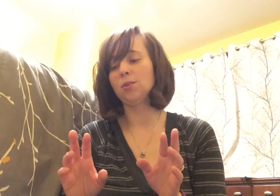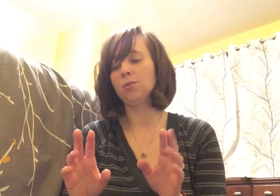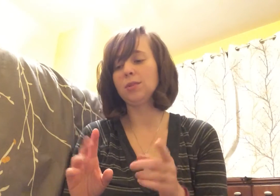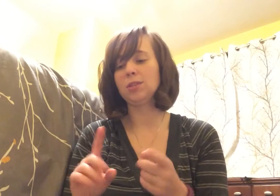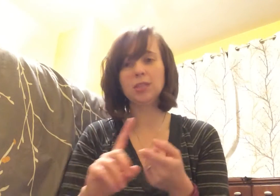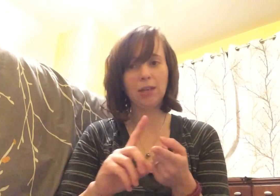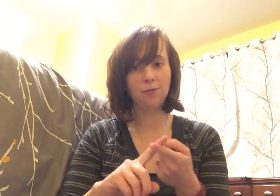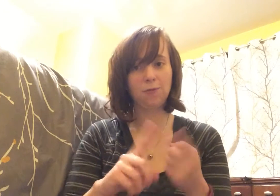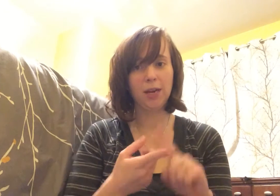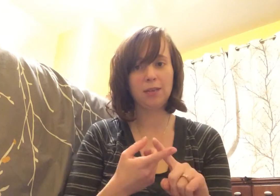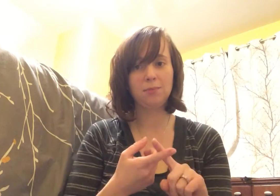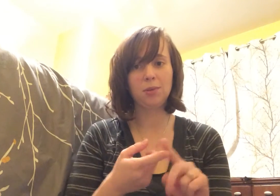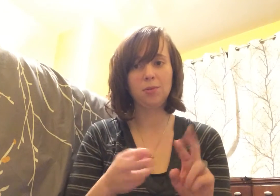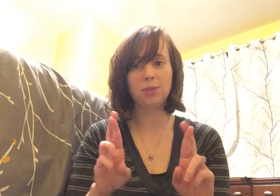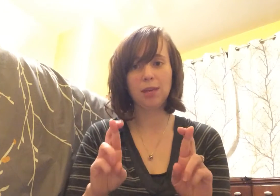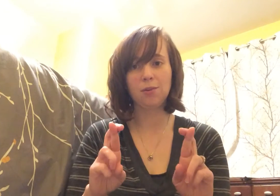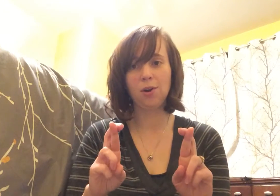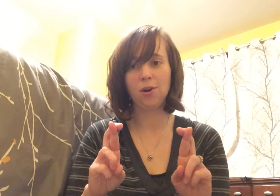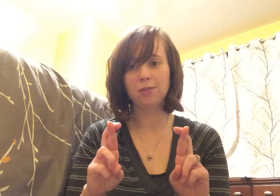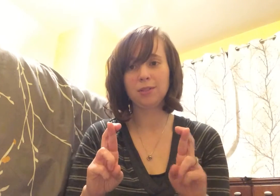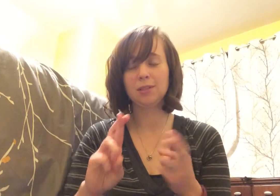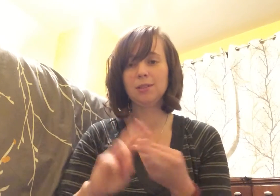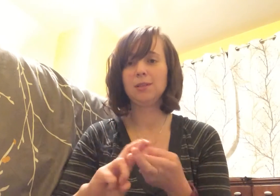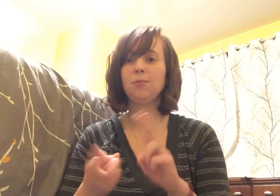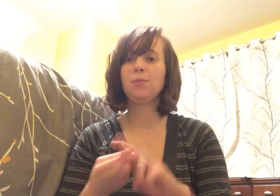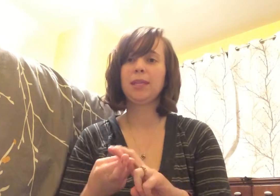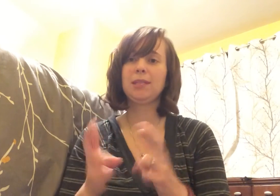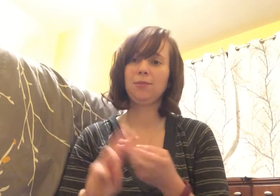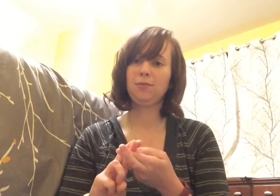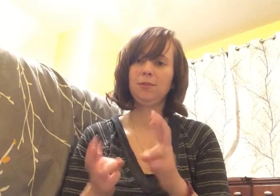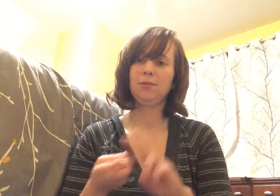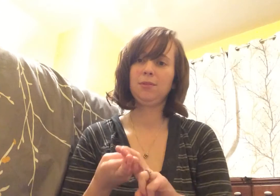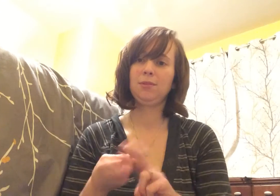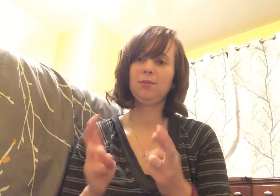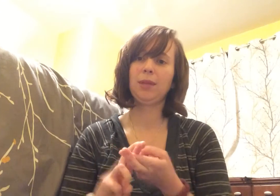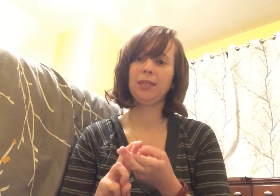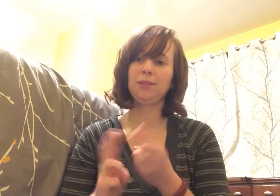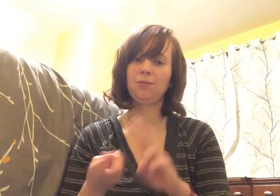So just like friend, but use letter R's. Relative. Relative.